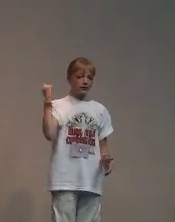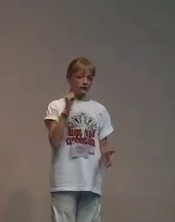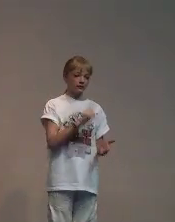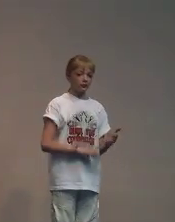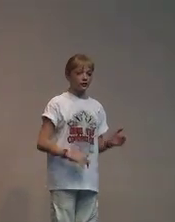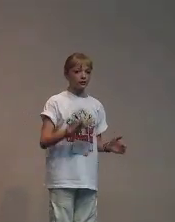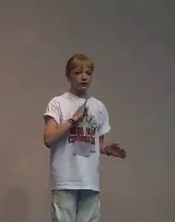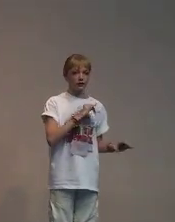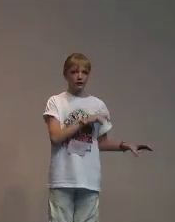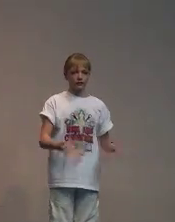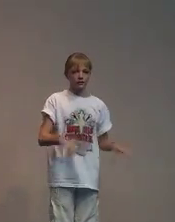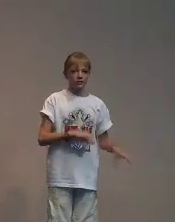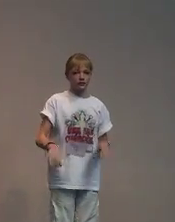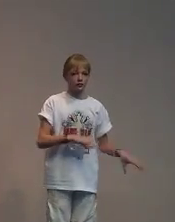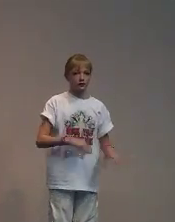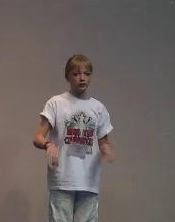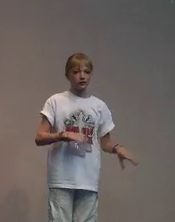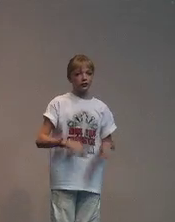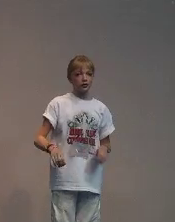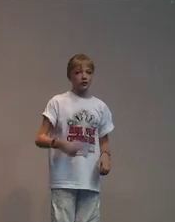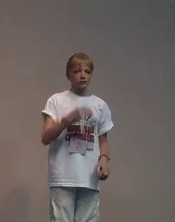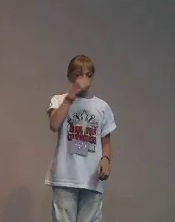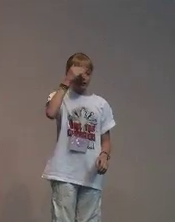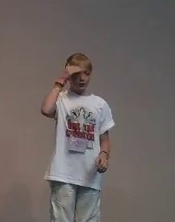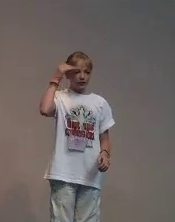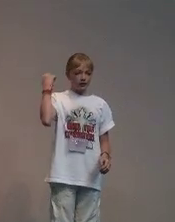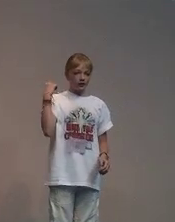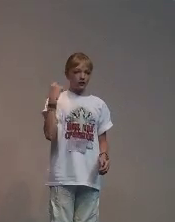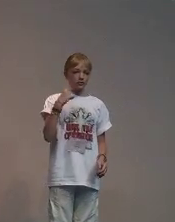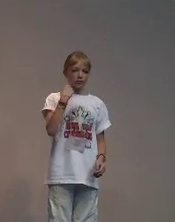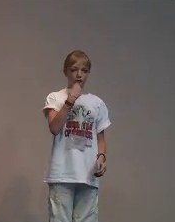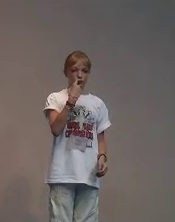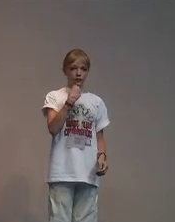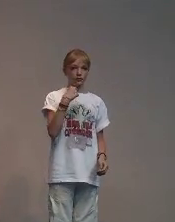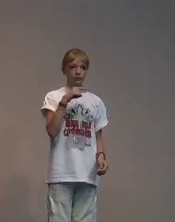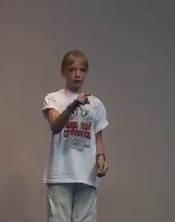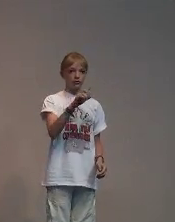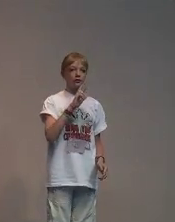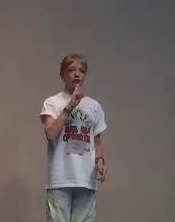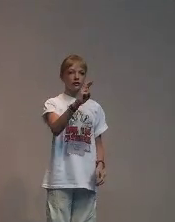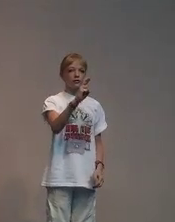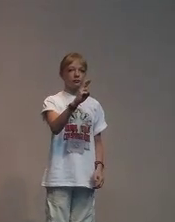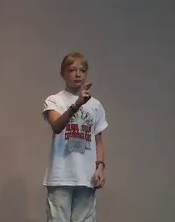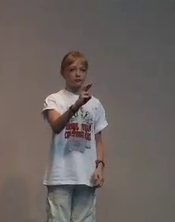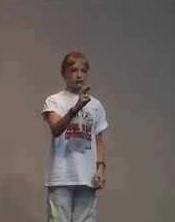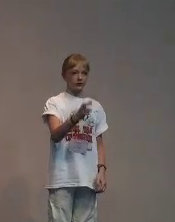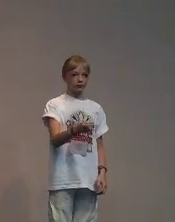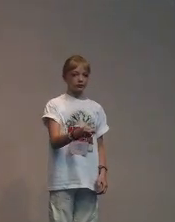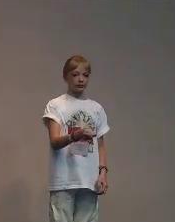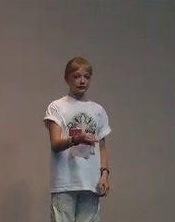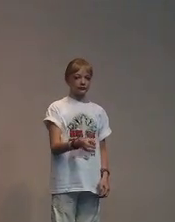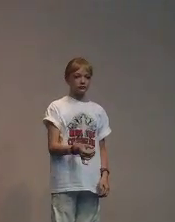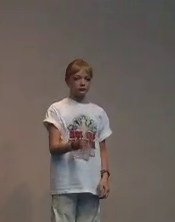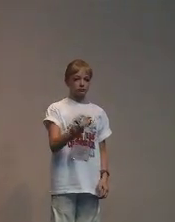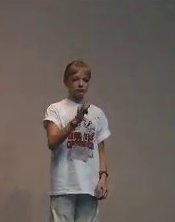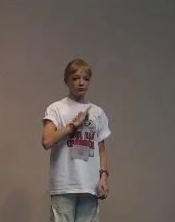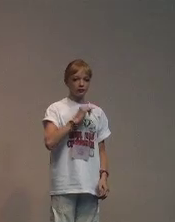of what I've done, but because of who I you are I